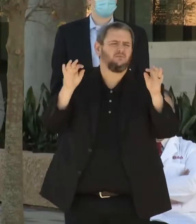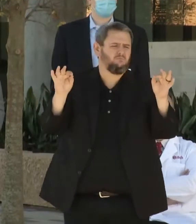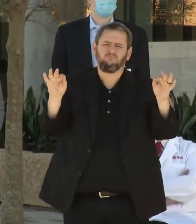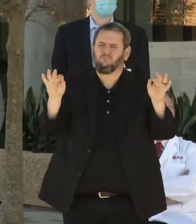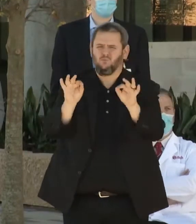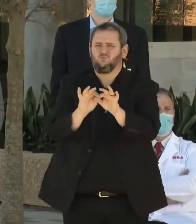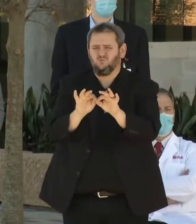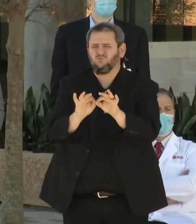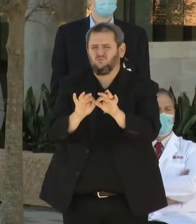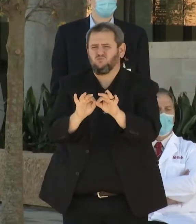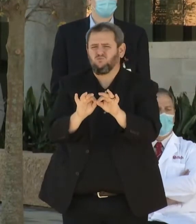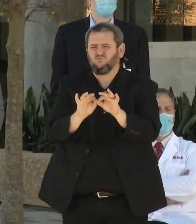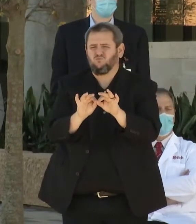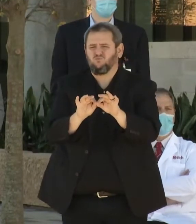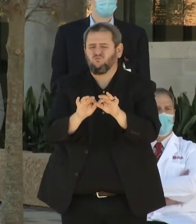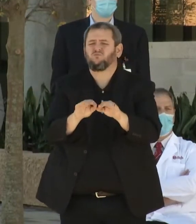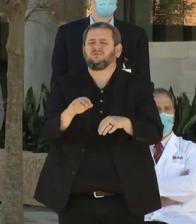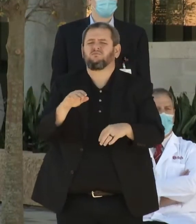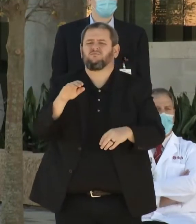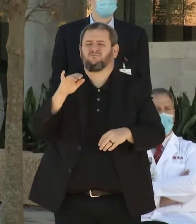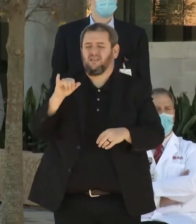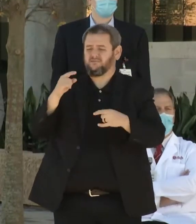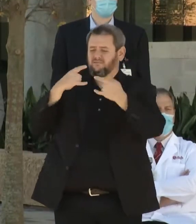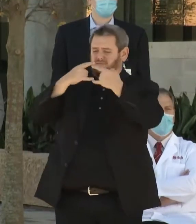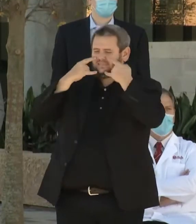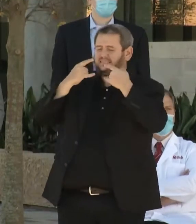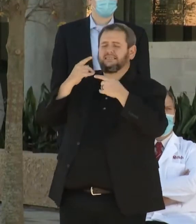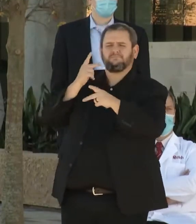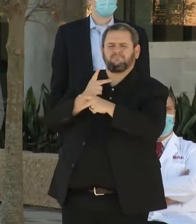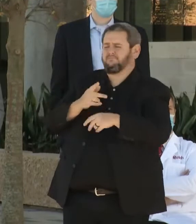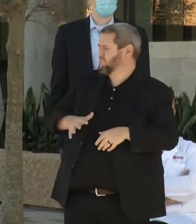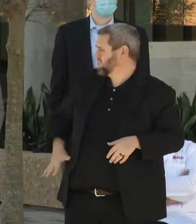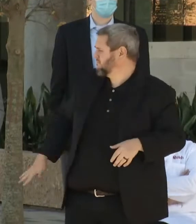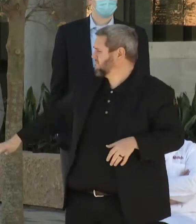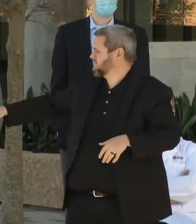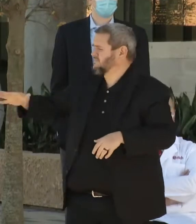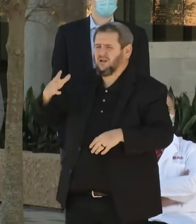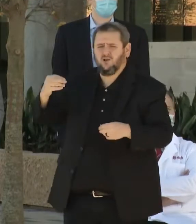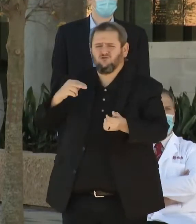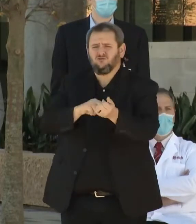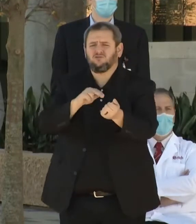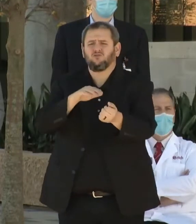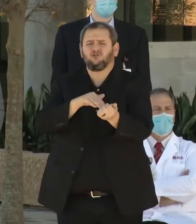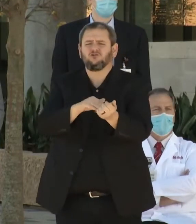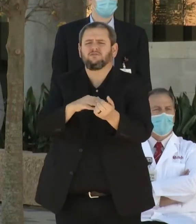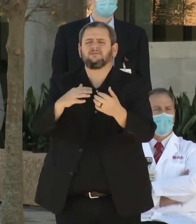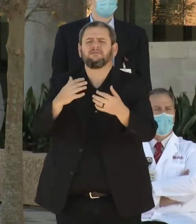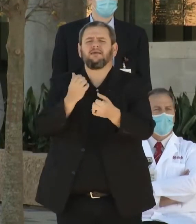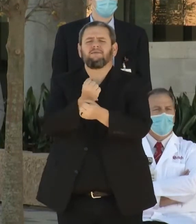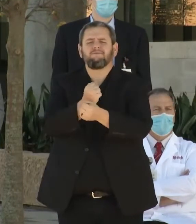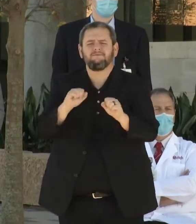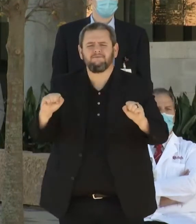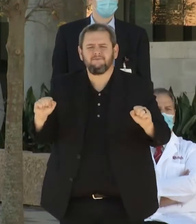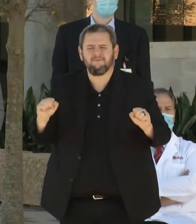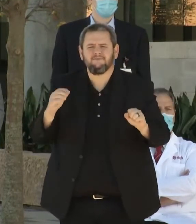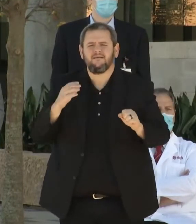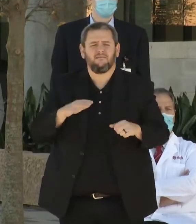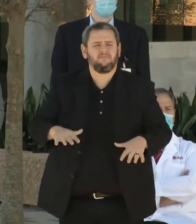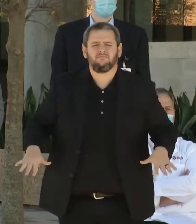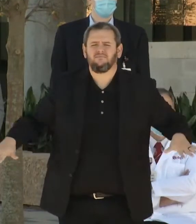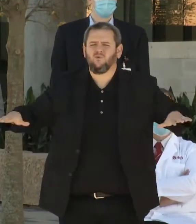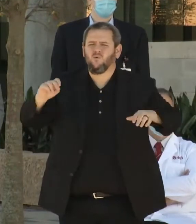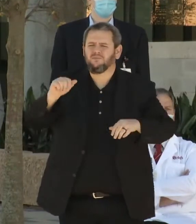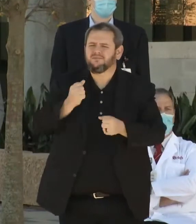resources, but also the things that bring us joy. Getting together with our family, seeing friends, going to